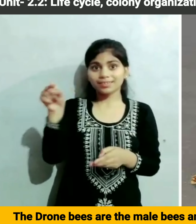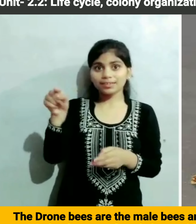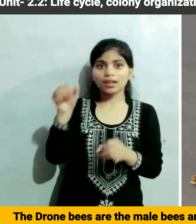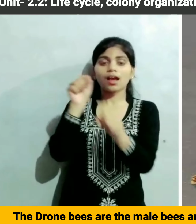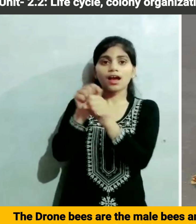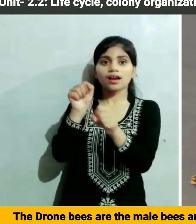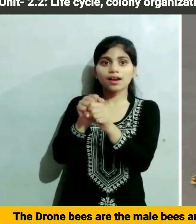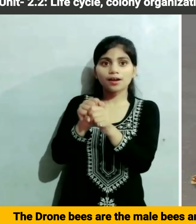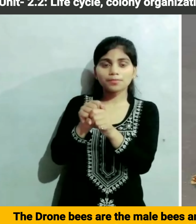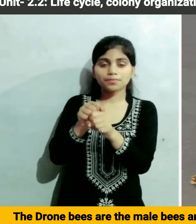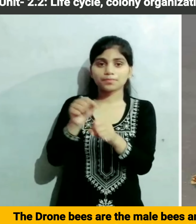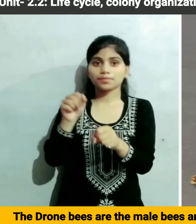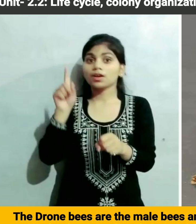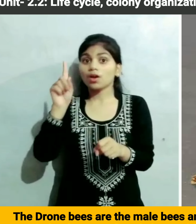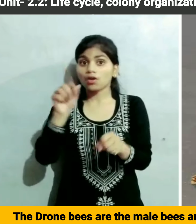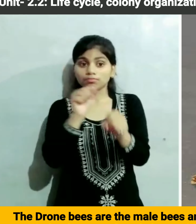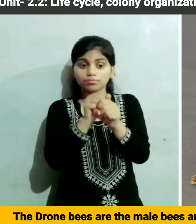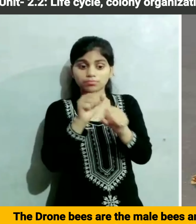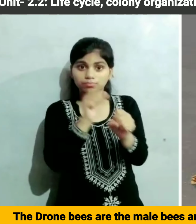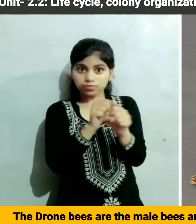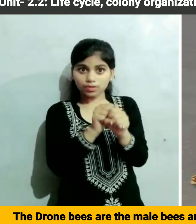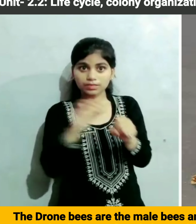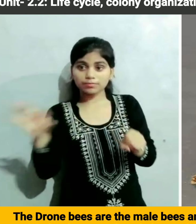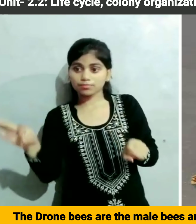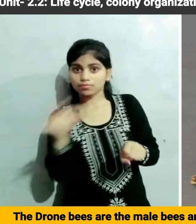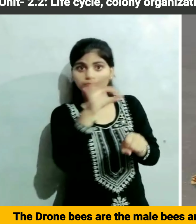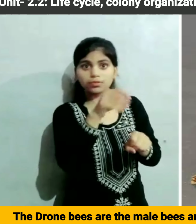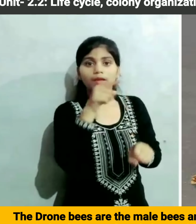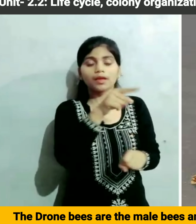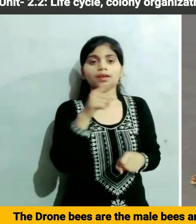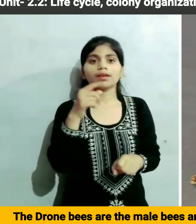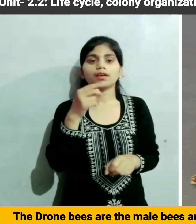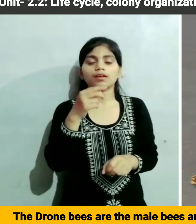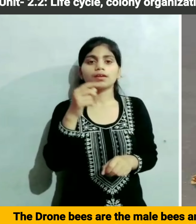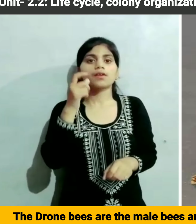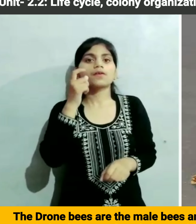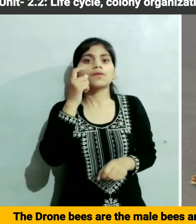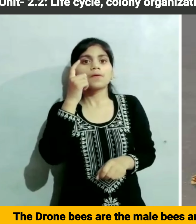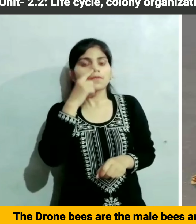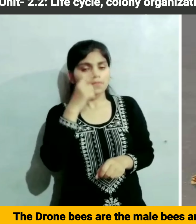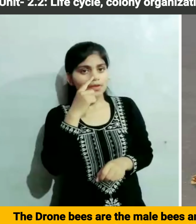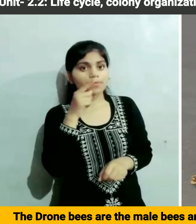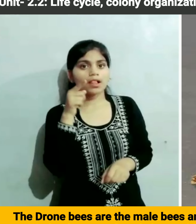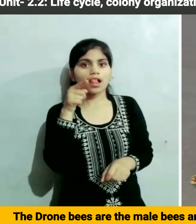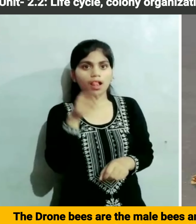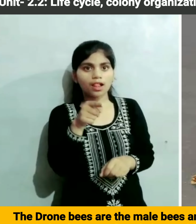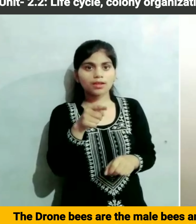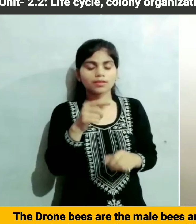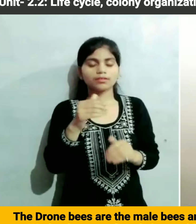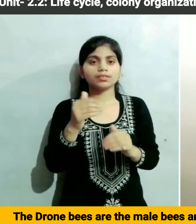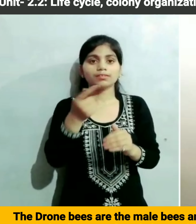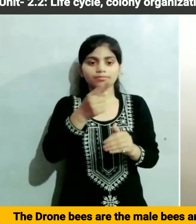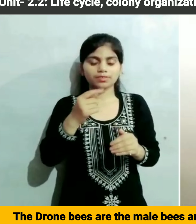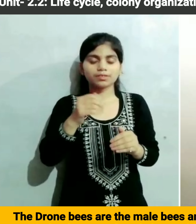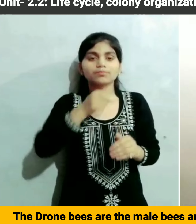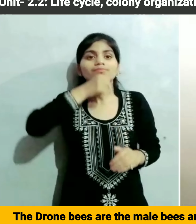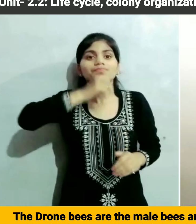Worker bees are female bees with underdeveloped reproductive